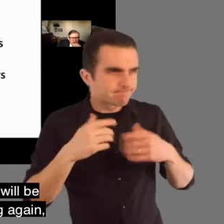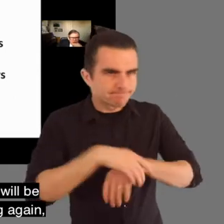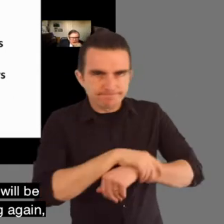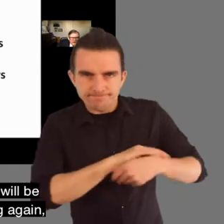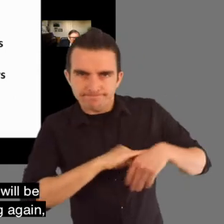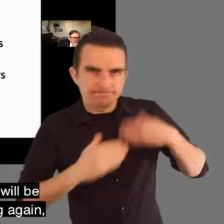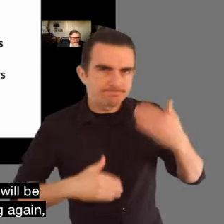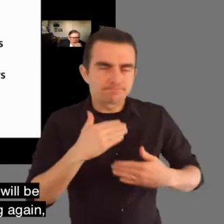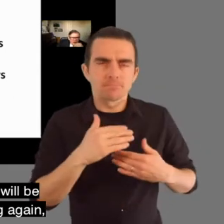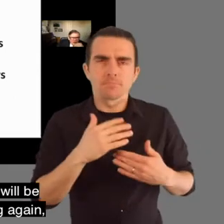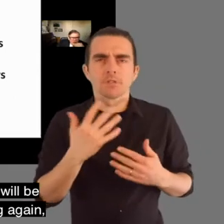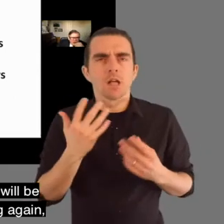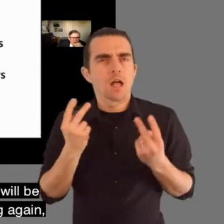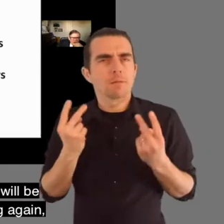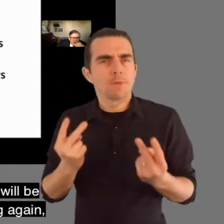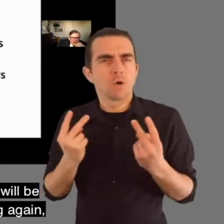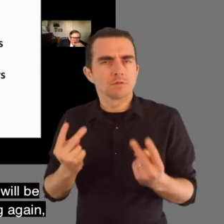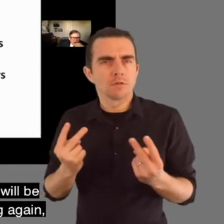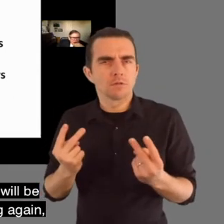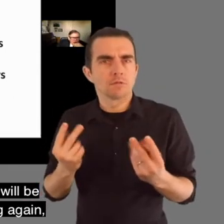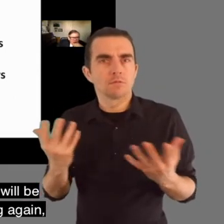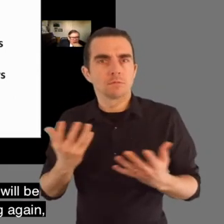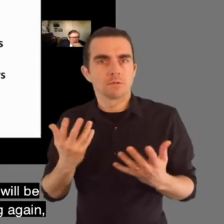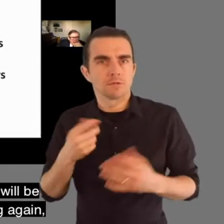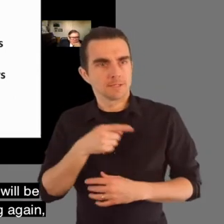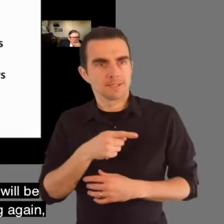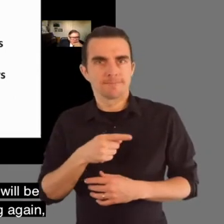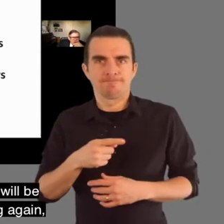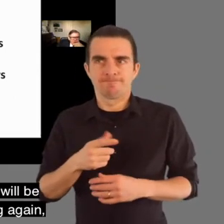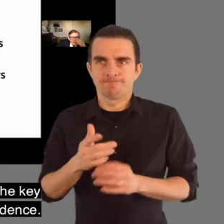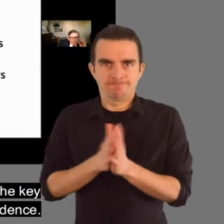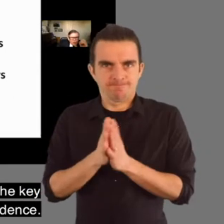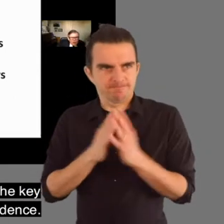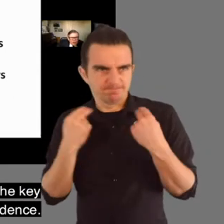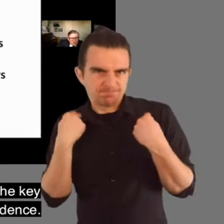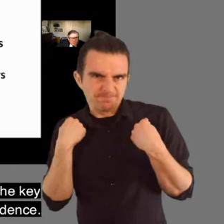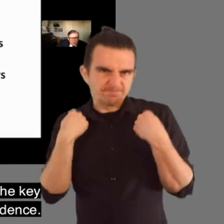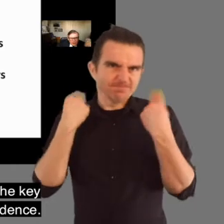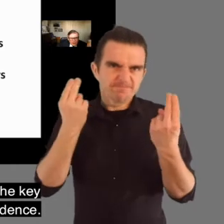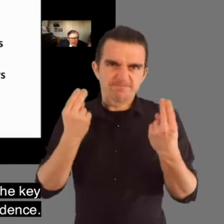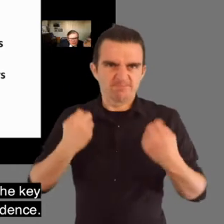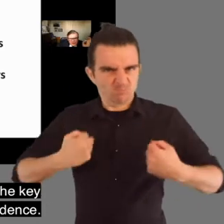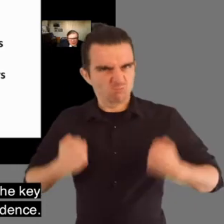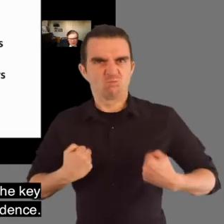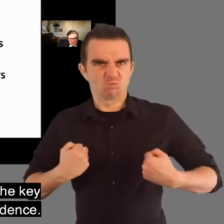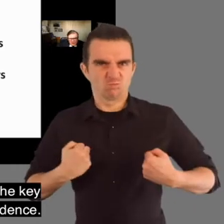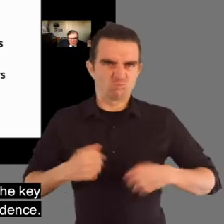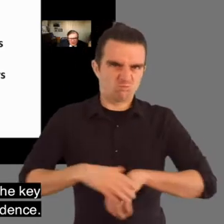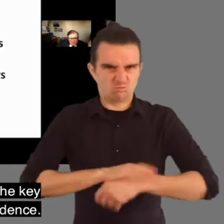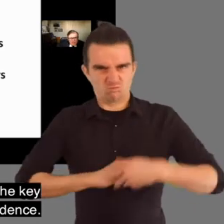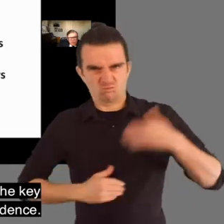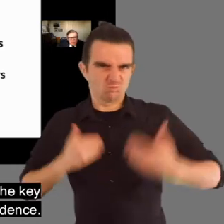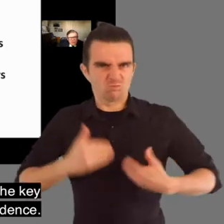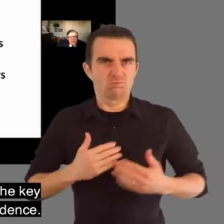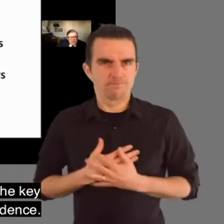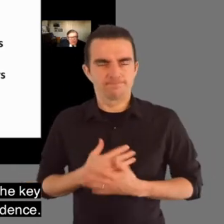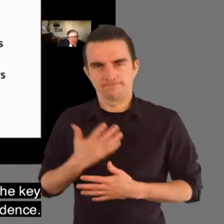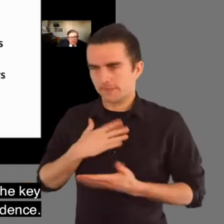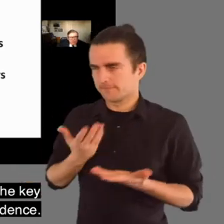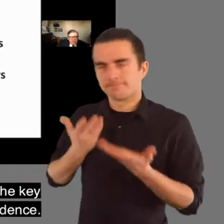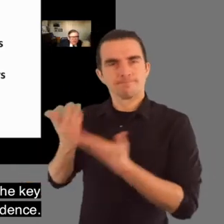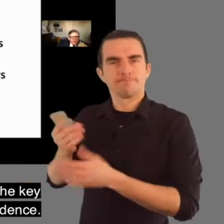he'll be back there with his own factory going again. But you know what was important there, the key thing for him was